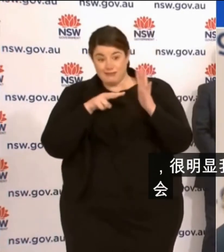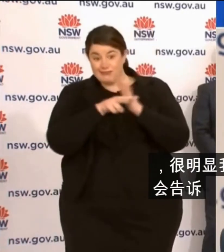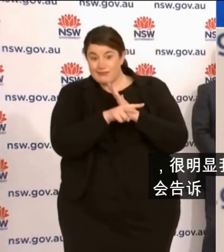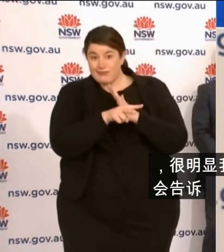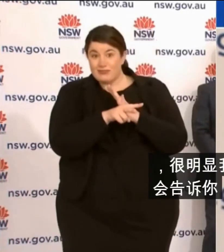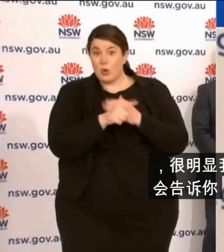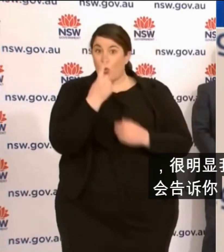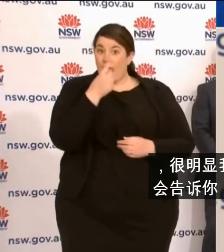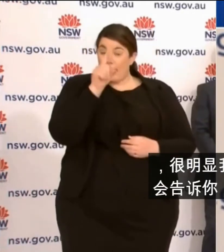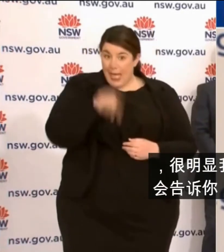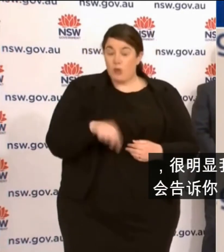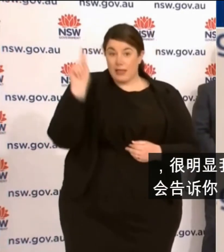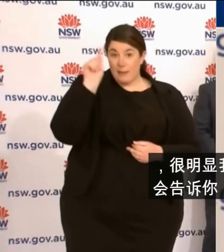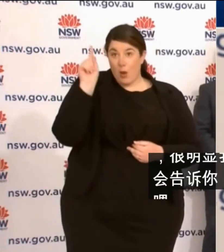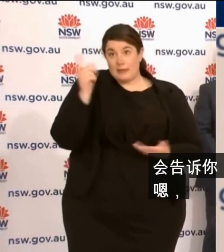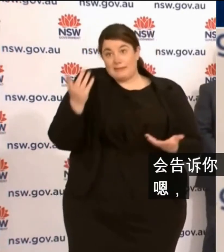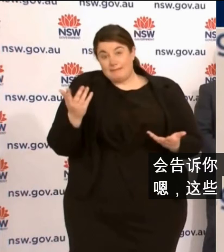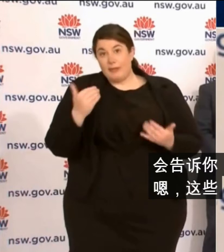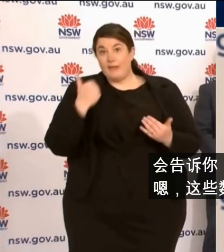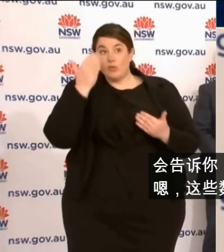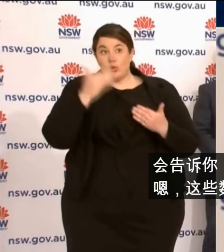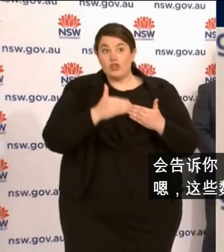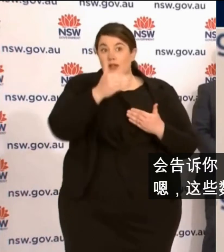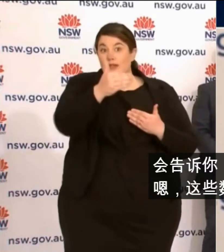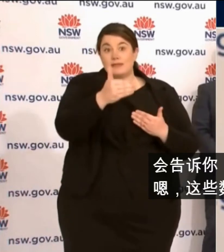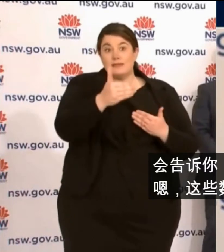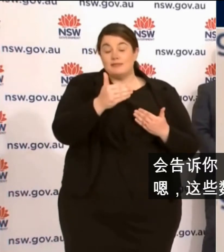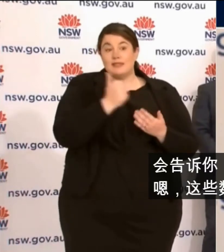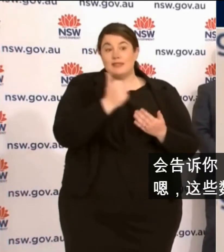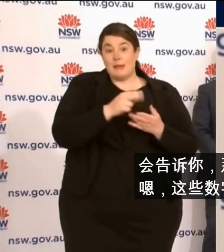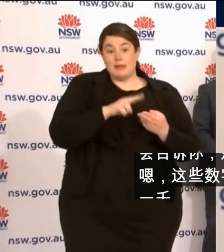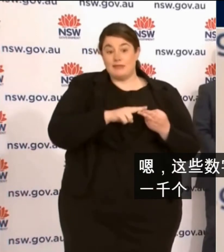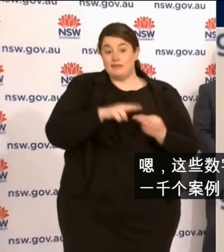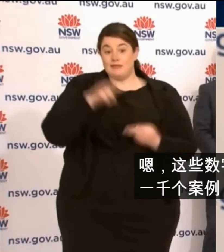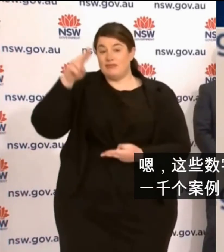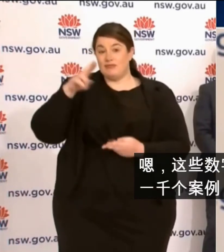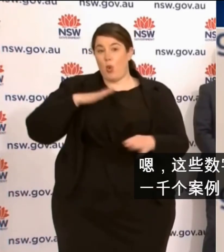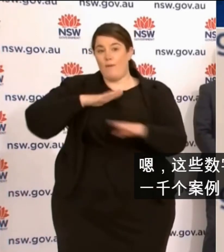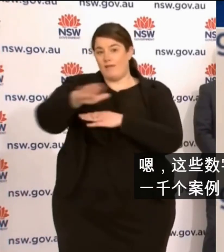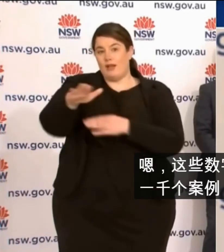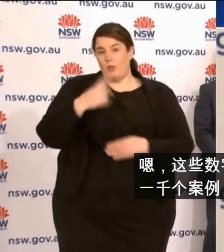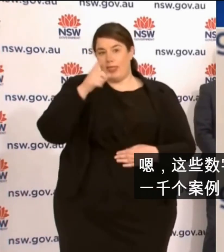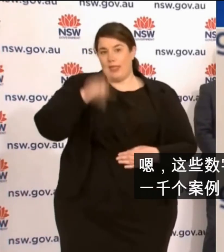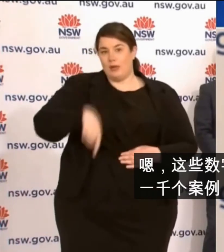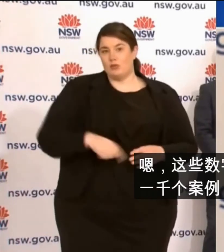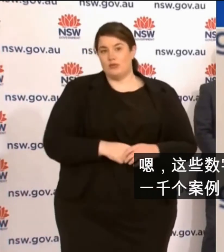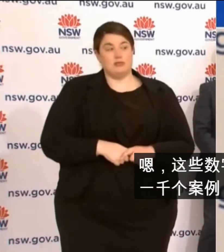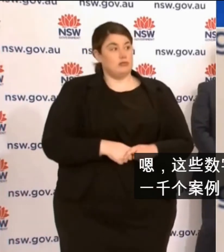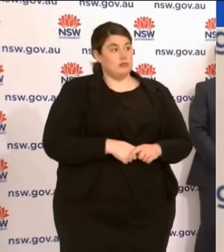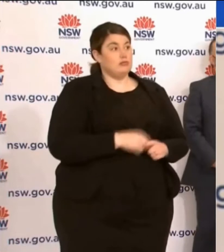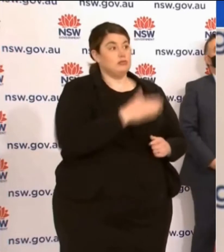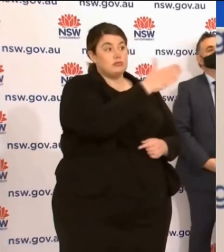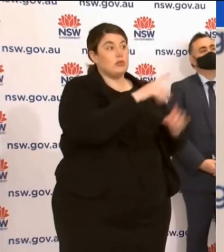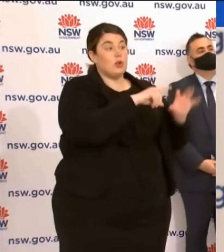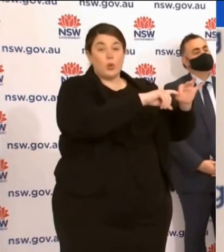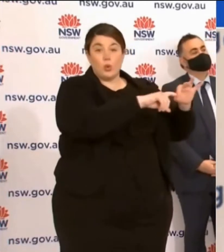would indicate to you that the numbers may well go way above 1,000 cases. Dr. Chant, does that mean